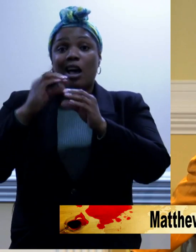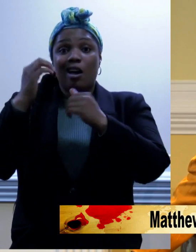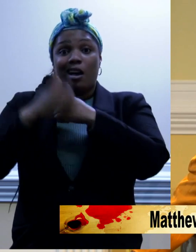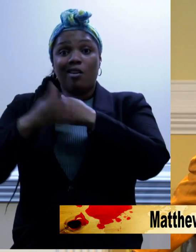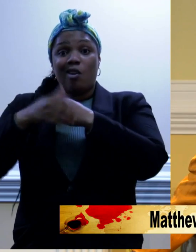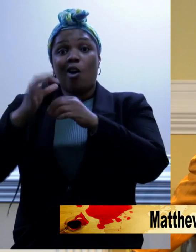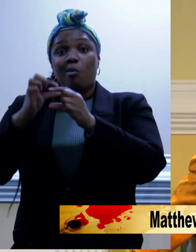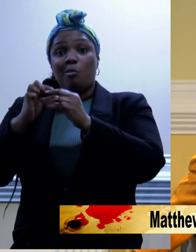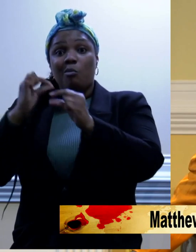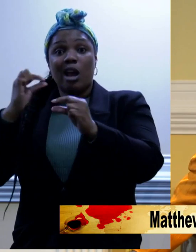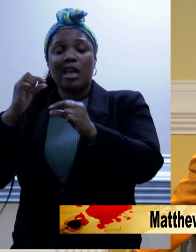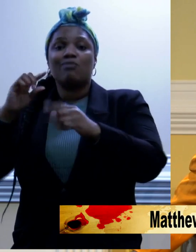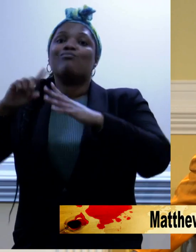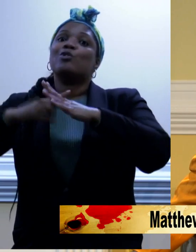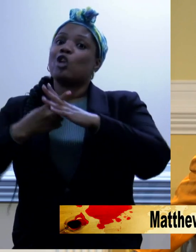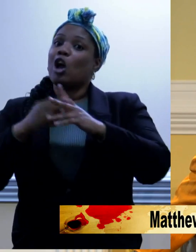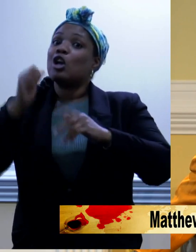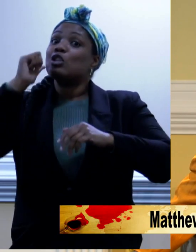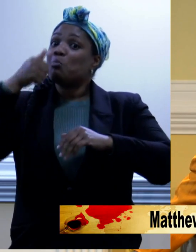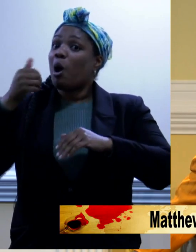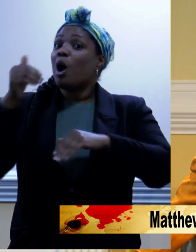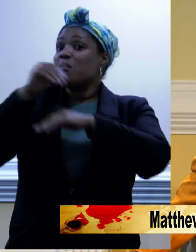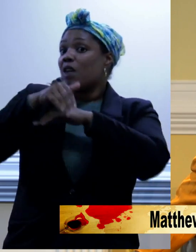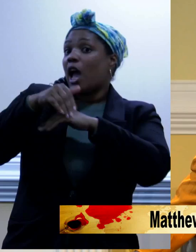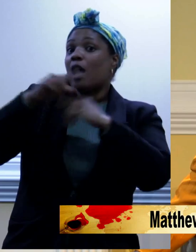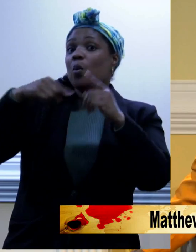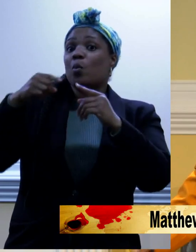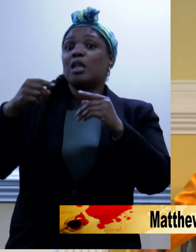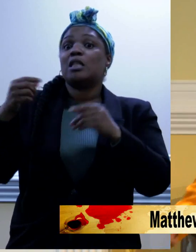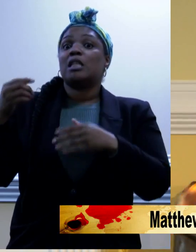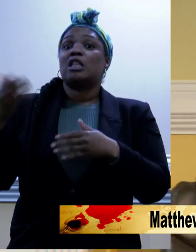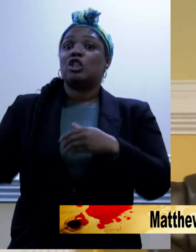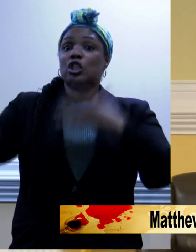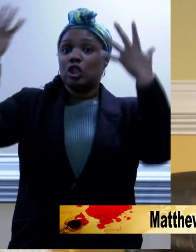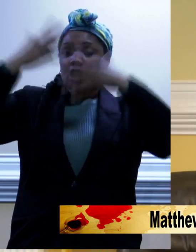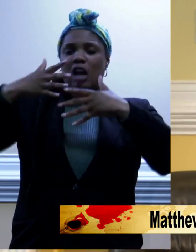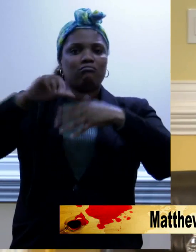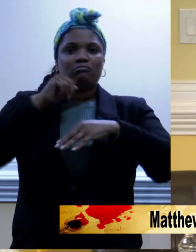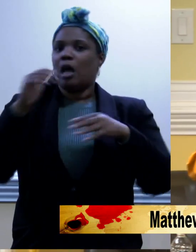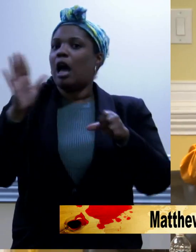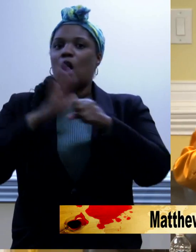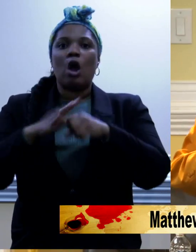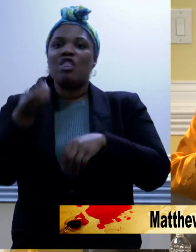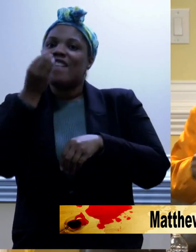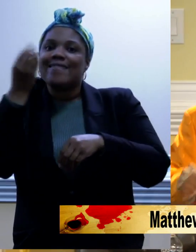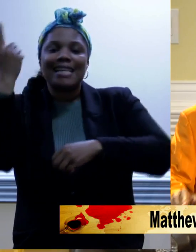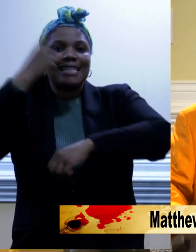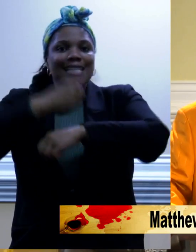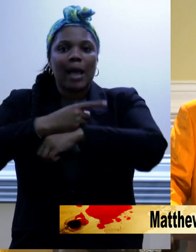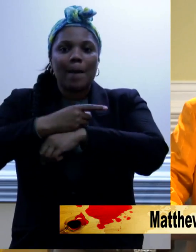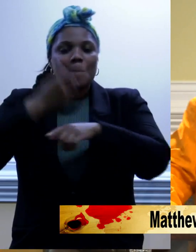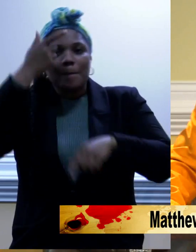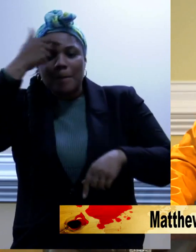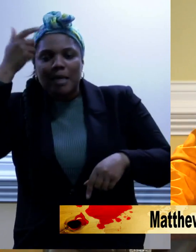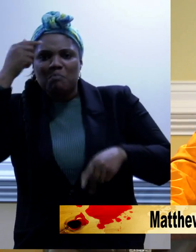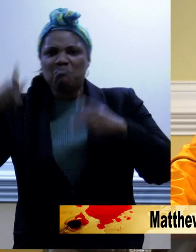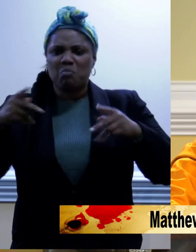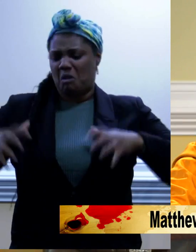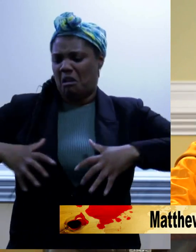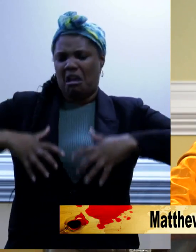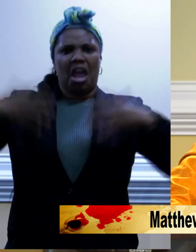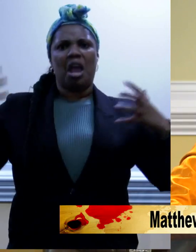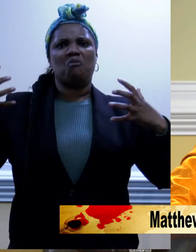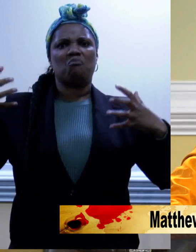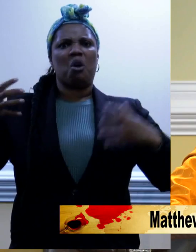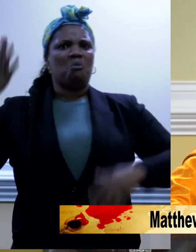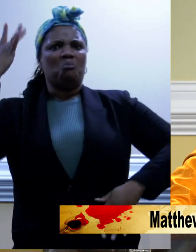starts tomorrow night when the sun go down. Not on a feast day. Because if it do, the people going to be